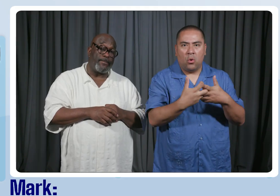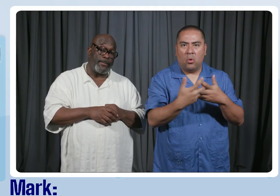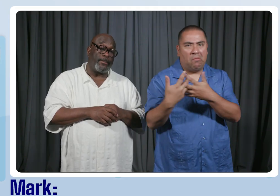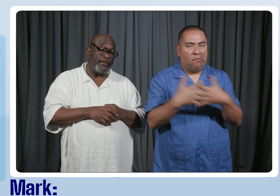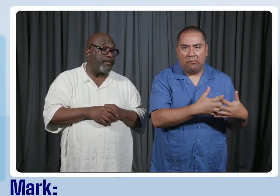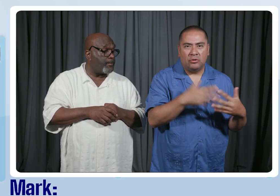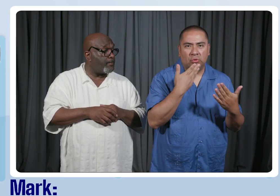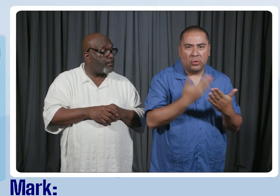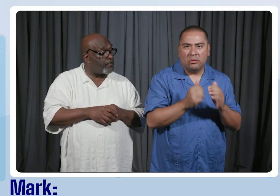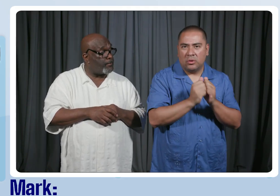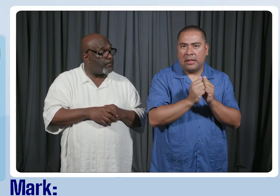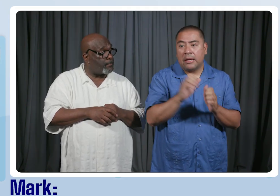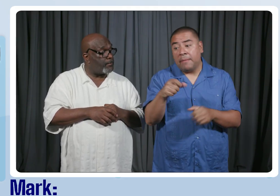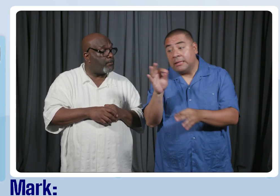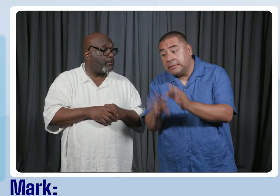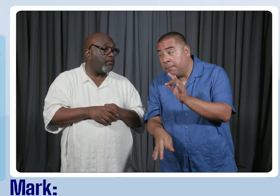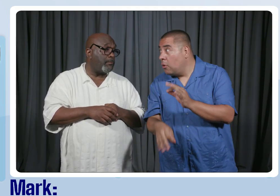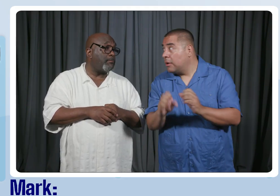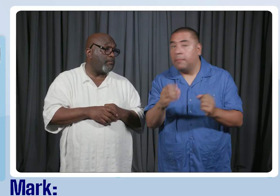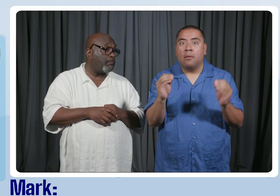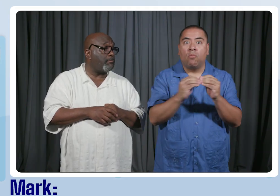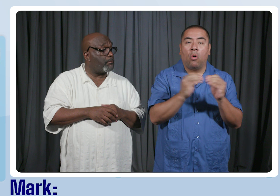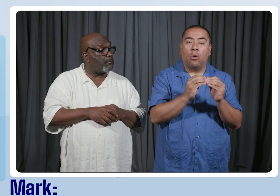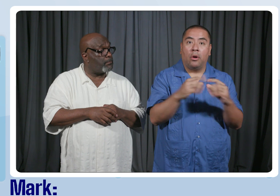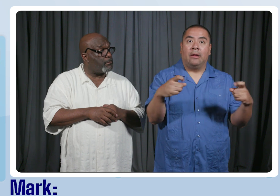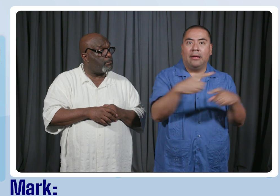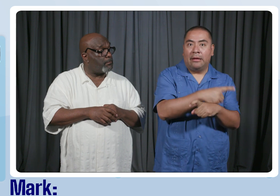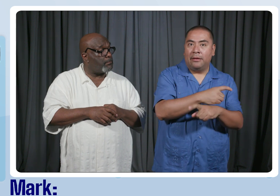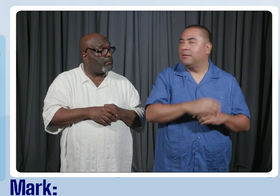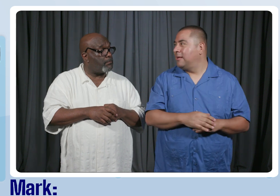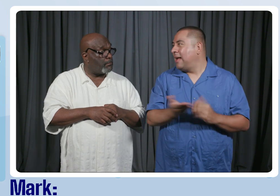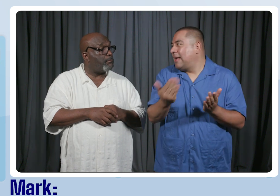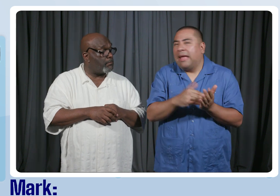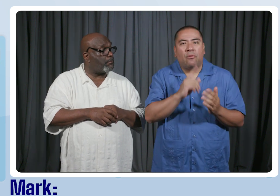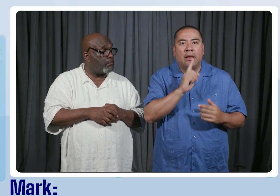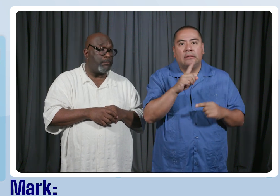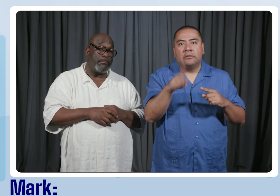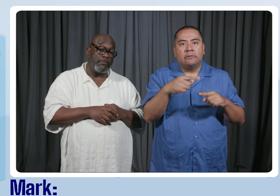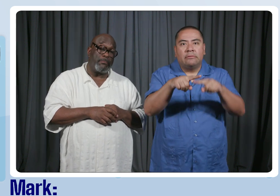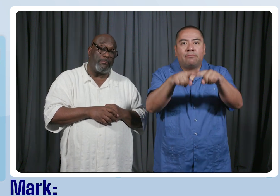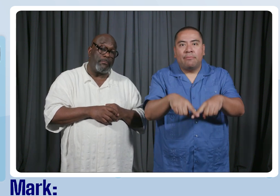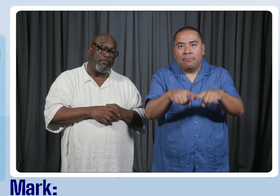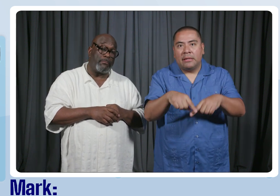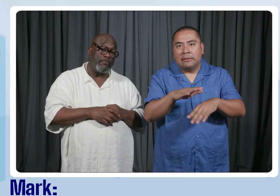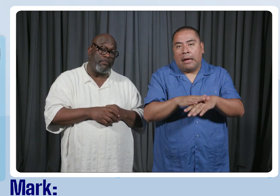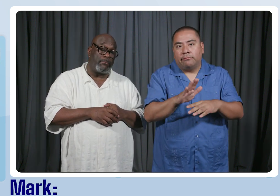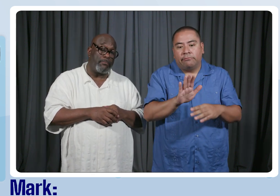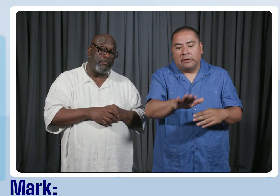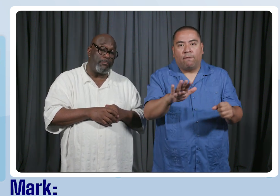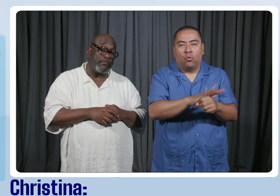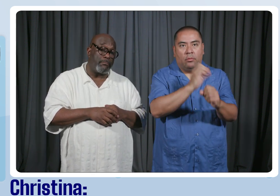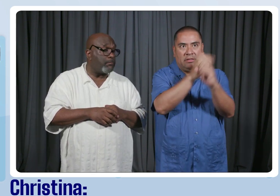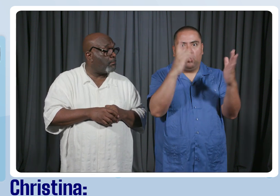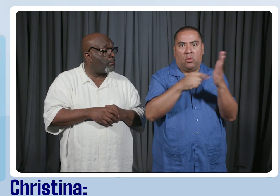So it could be something simple. It could be something a lot bigger. It's just really based on that full picture